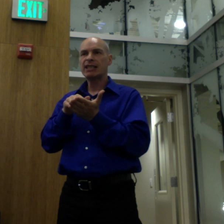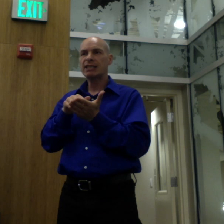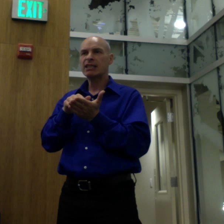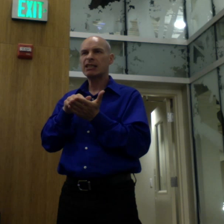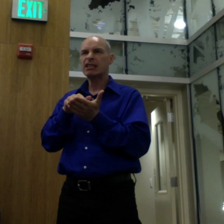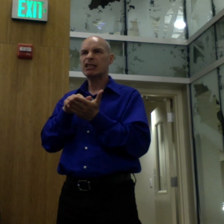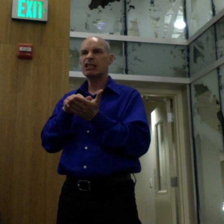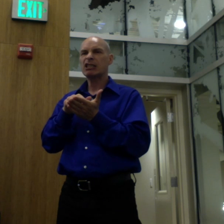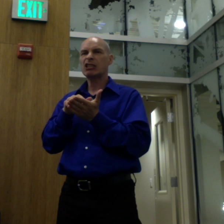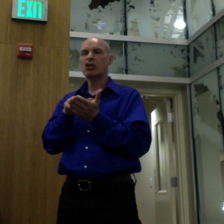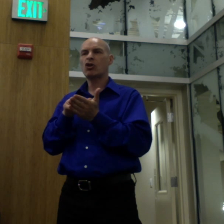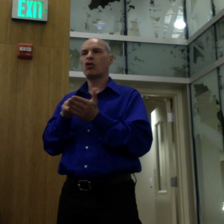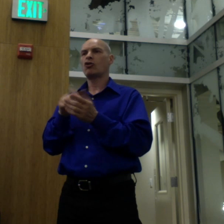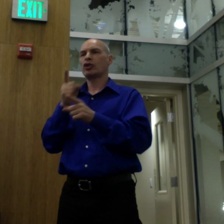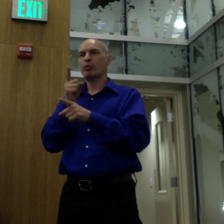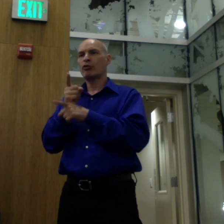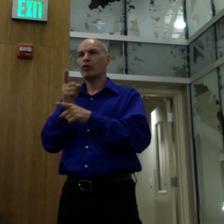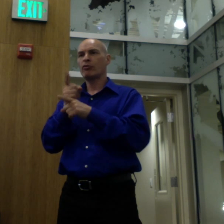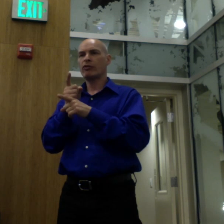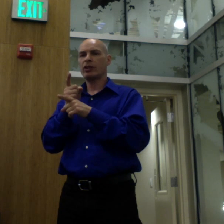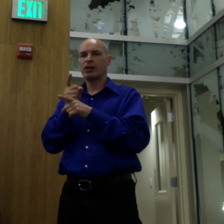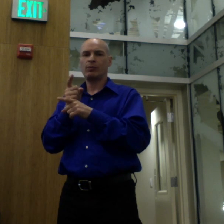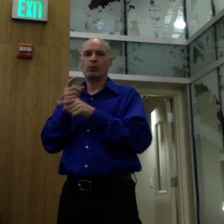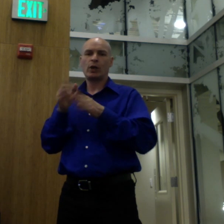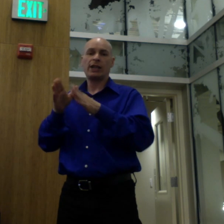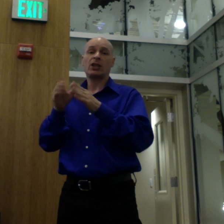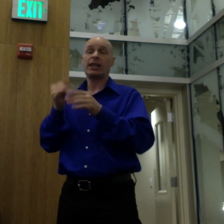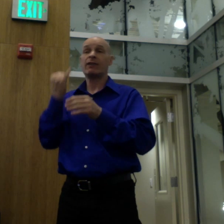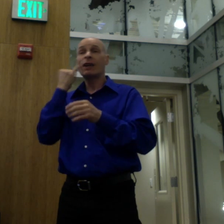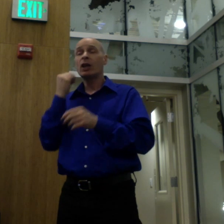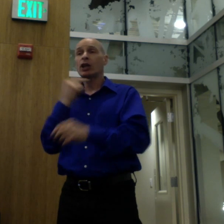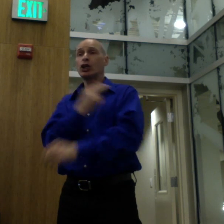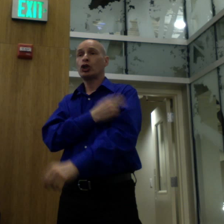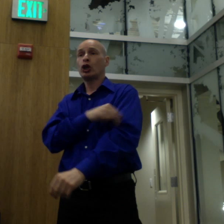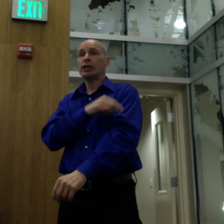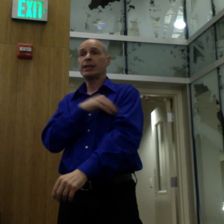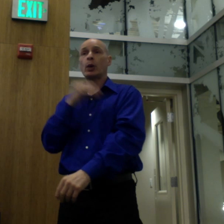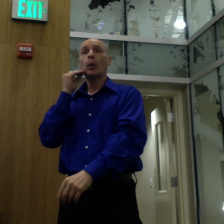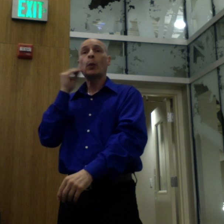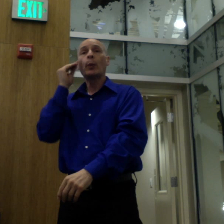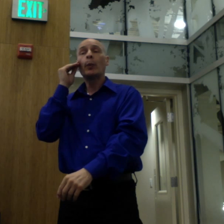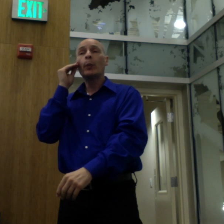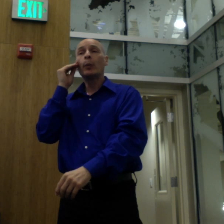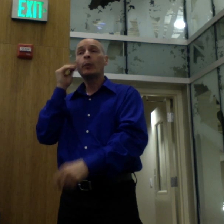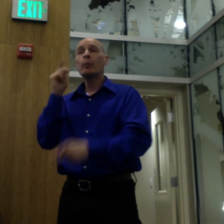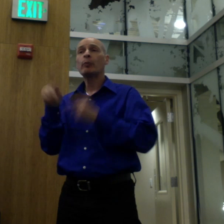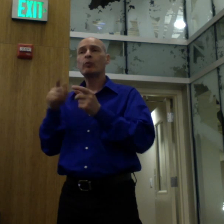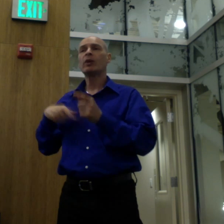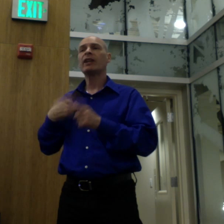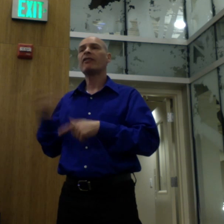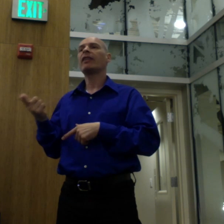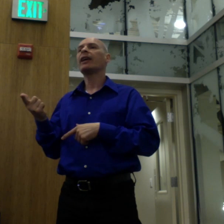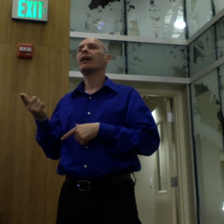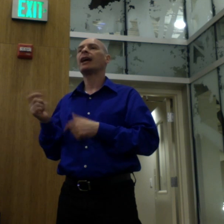appropriate avenues to nursing homes, if you have relatives in nursing homes. What is